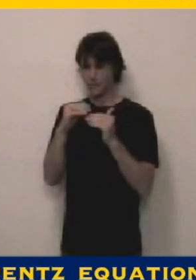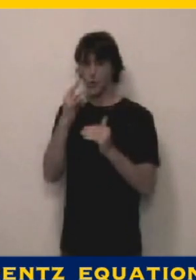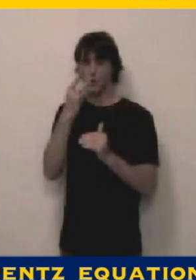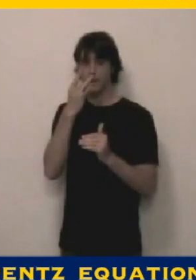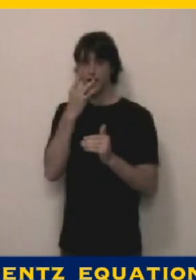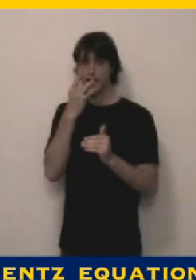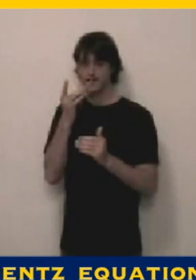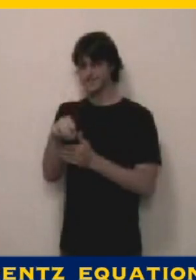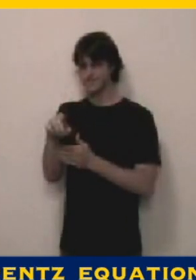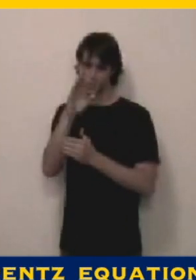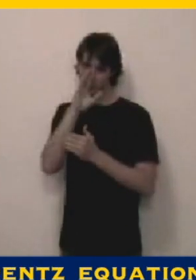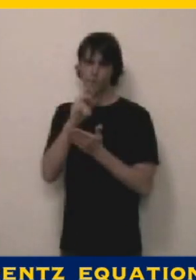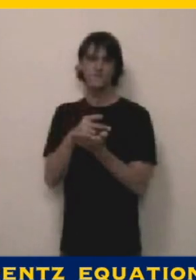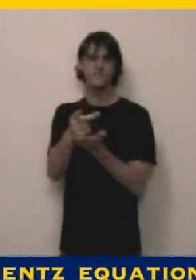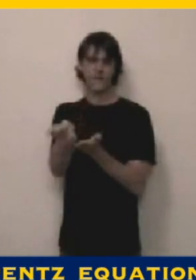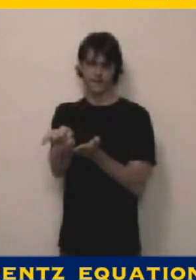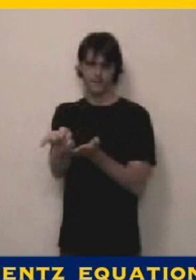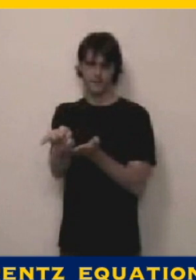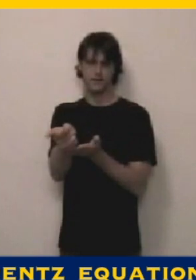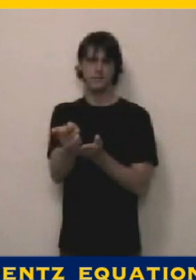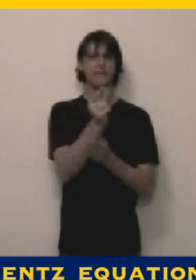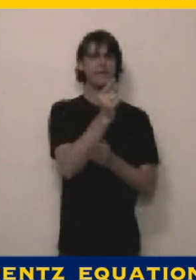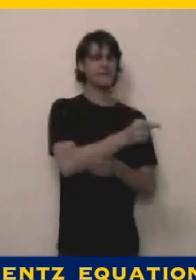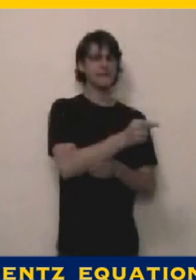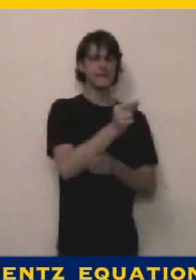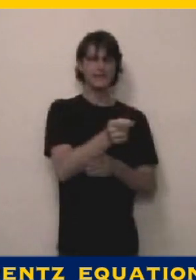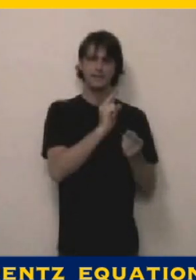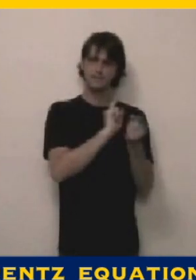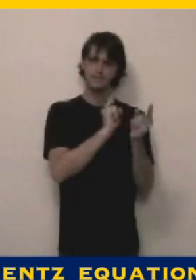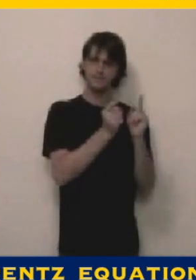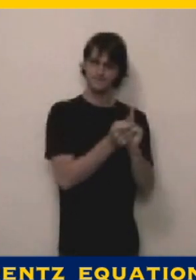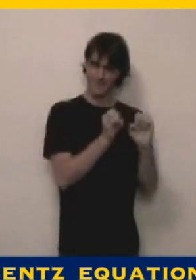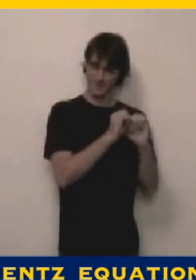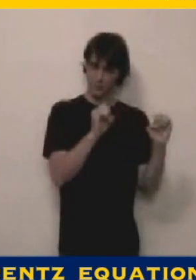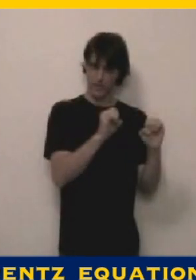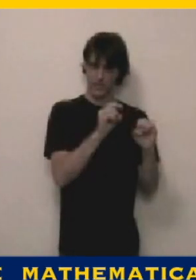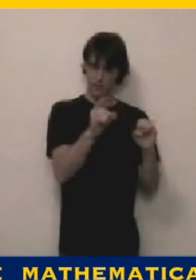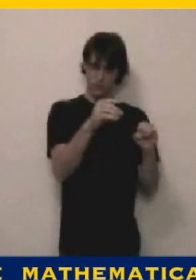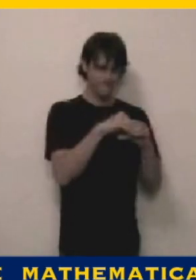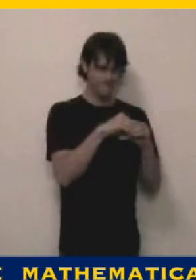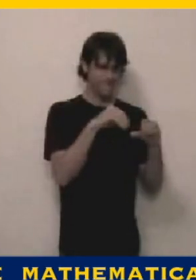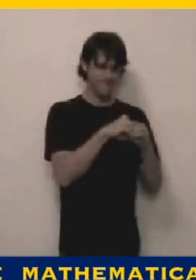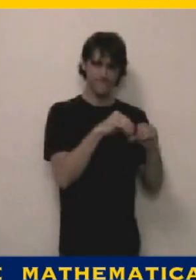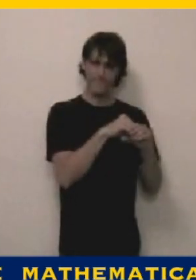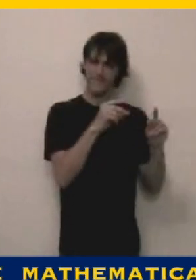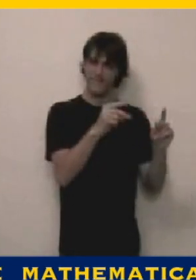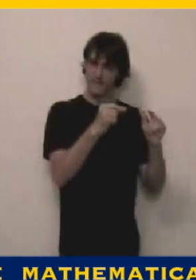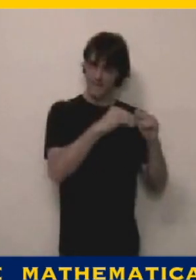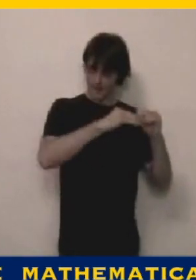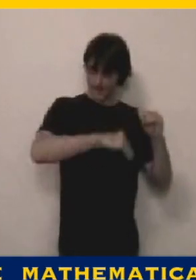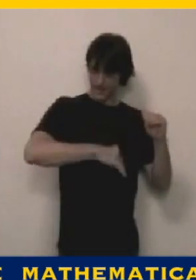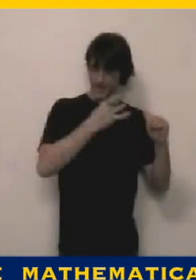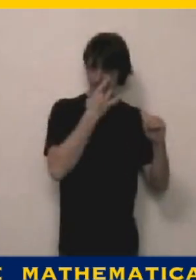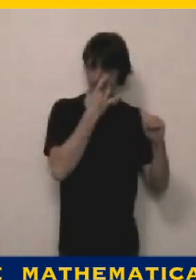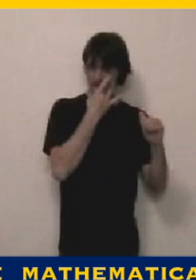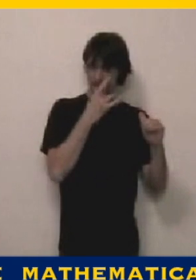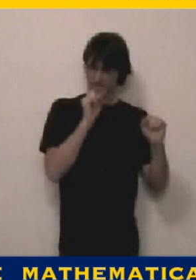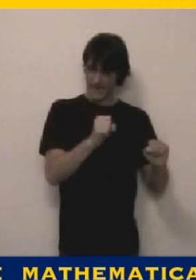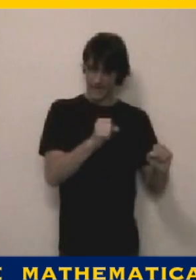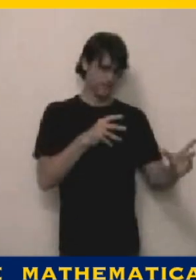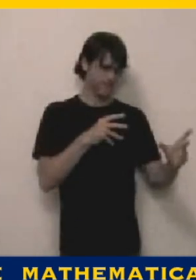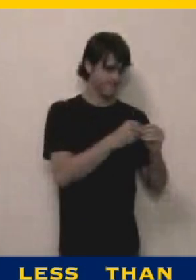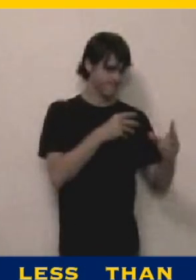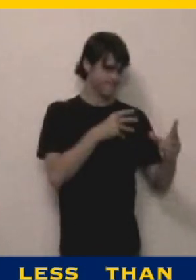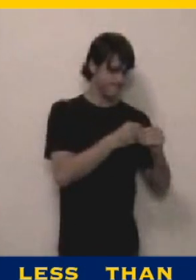velocity for an object that is equal to or greater than that of the speed of light, the equations spit out distances and times for the object that are mathematically